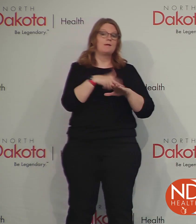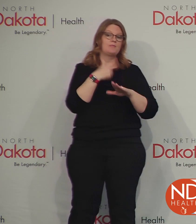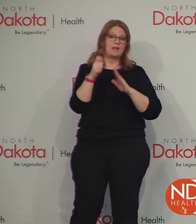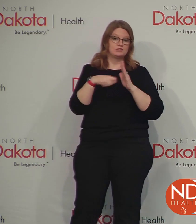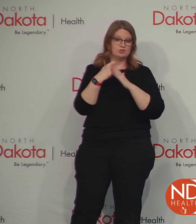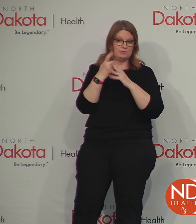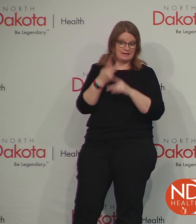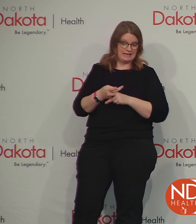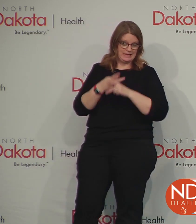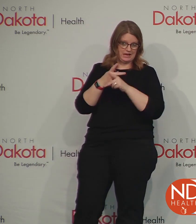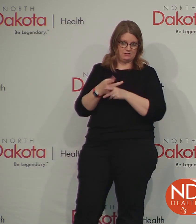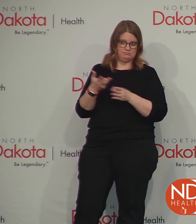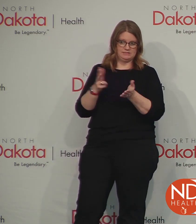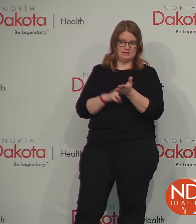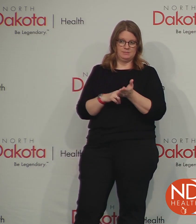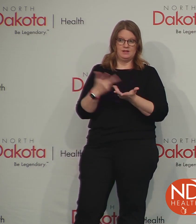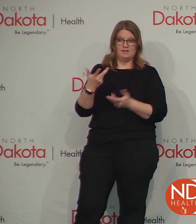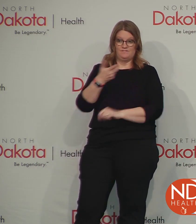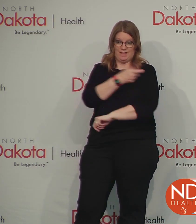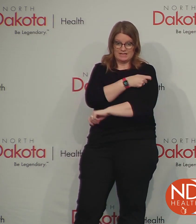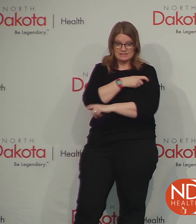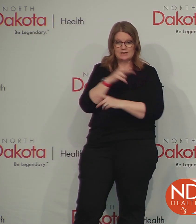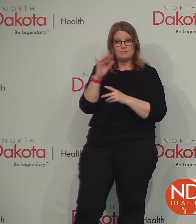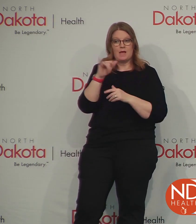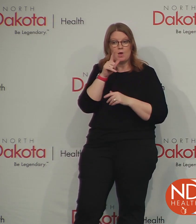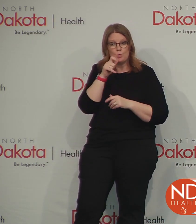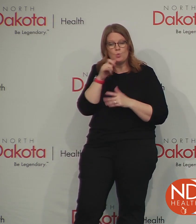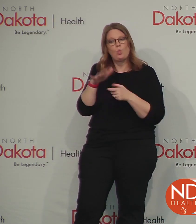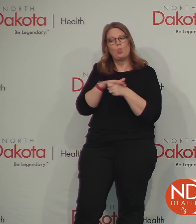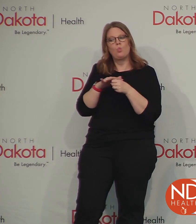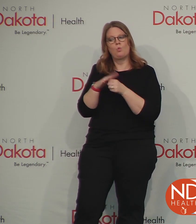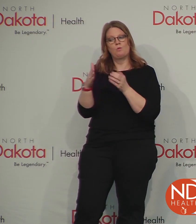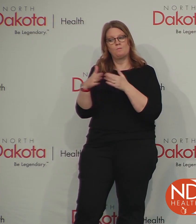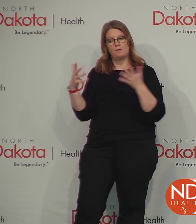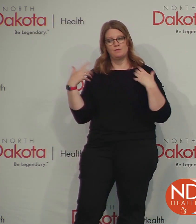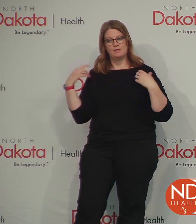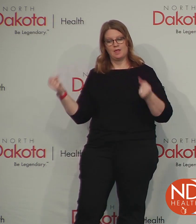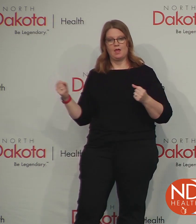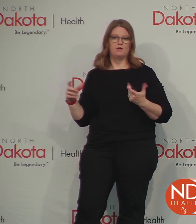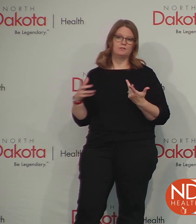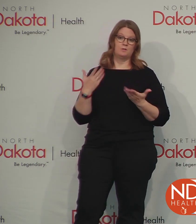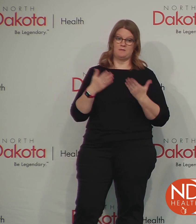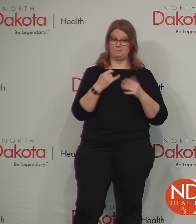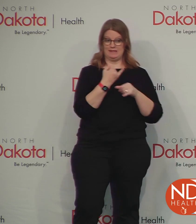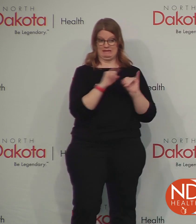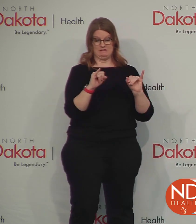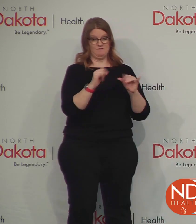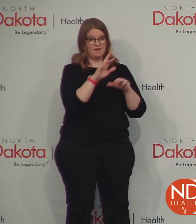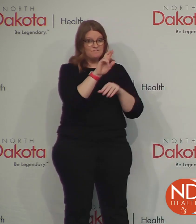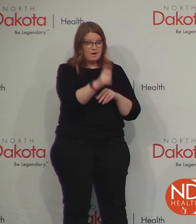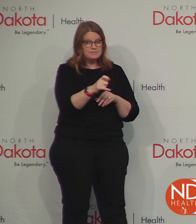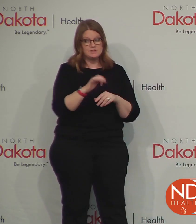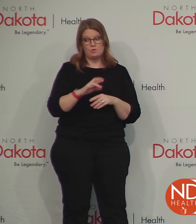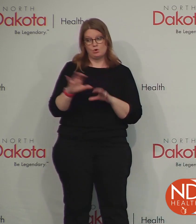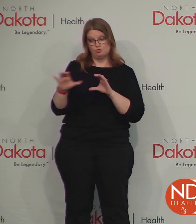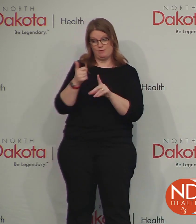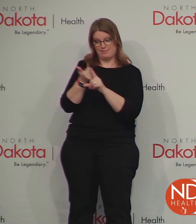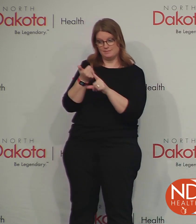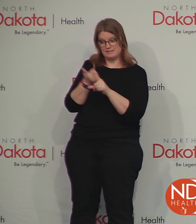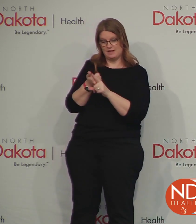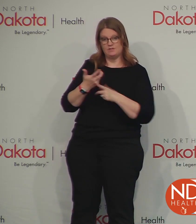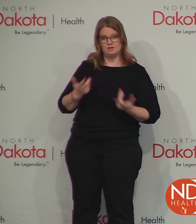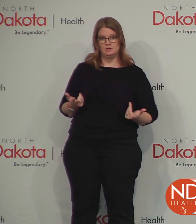signed up to be vaccinated by local public health, another independent pharmacy, or to vaccinate themselves. They will